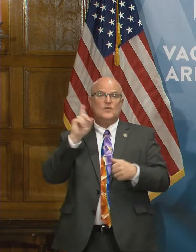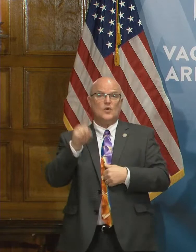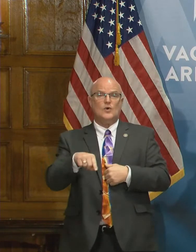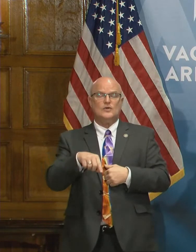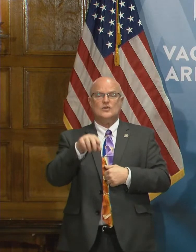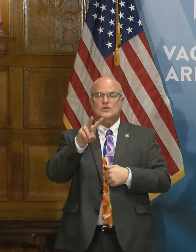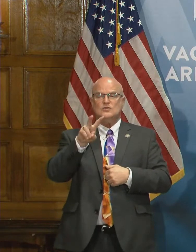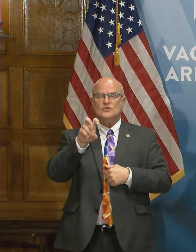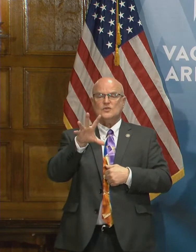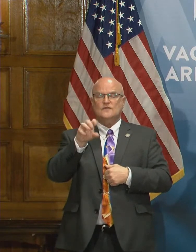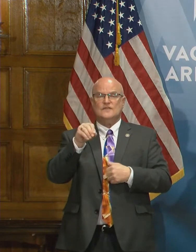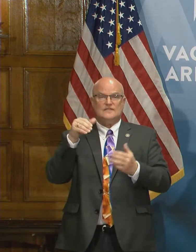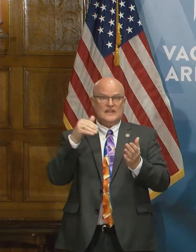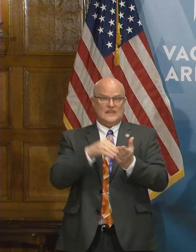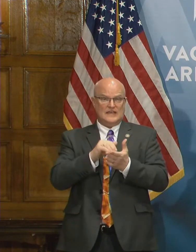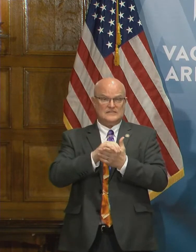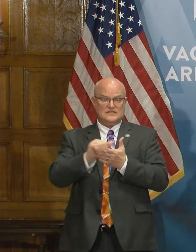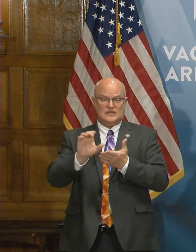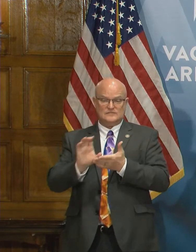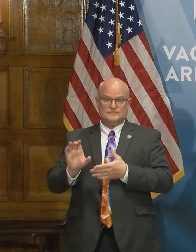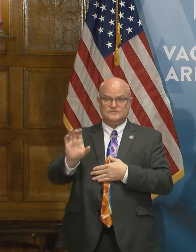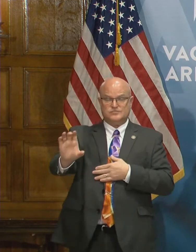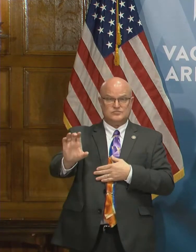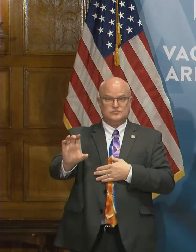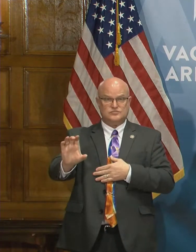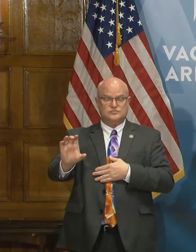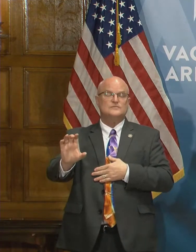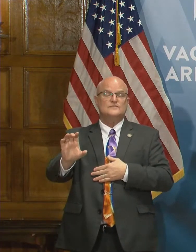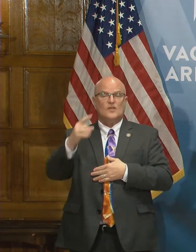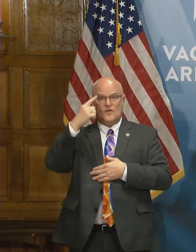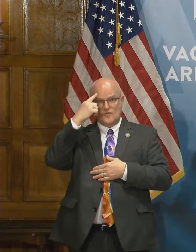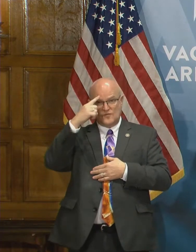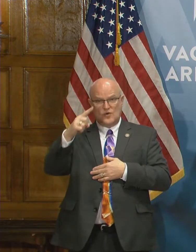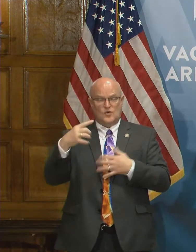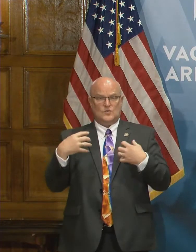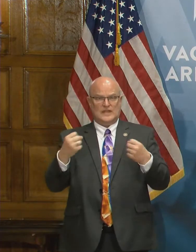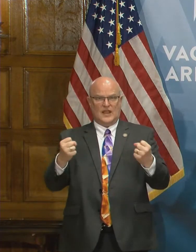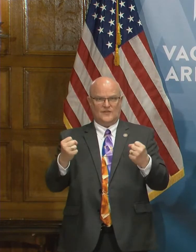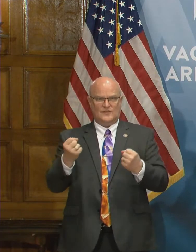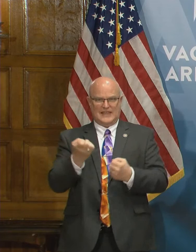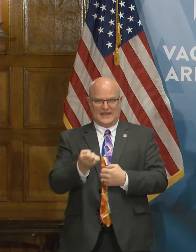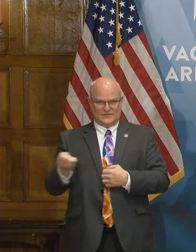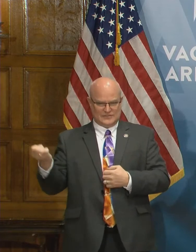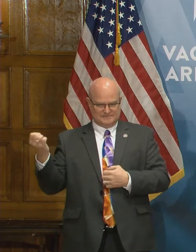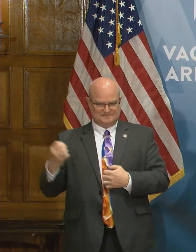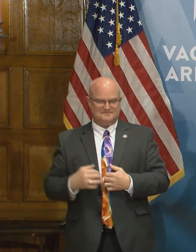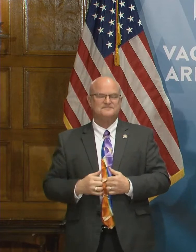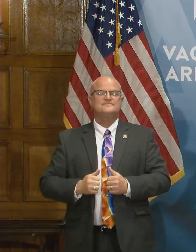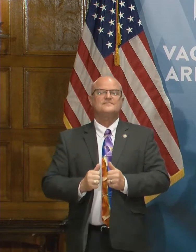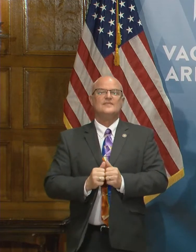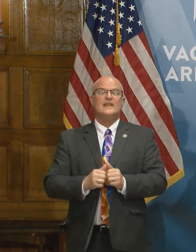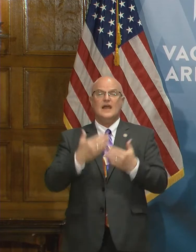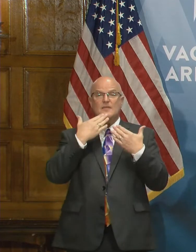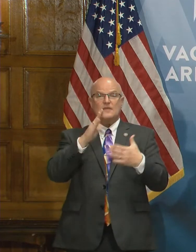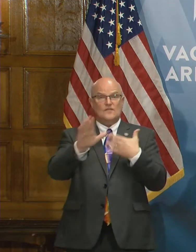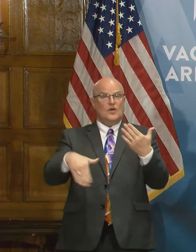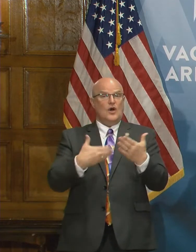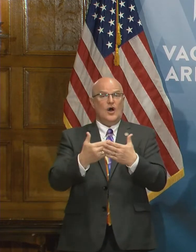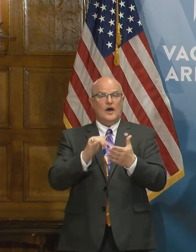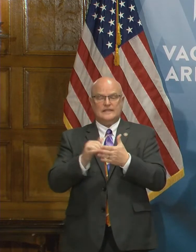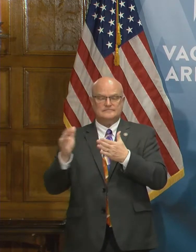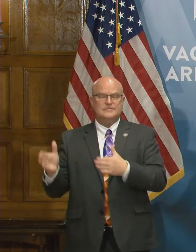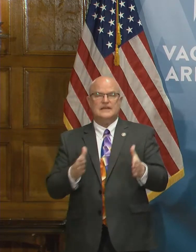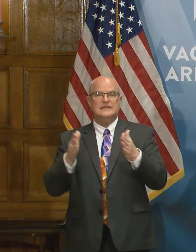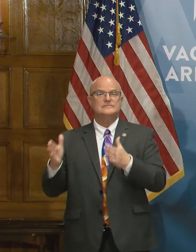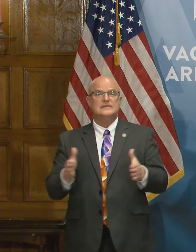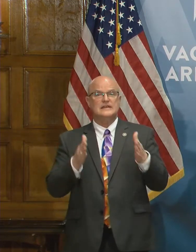allocate $250,000 in anticipation of recovery efforts. I'm grateful for all the